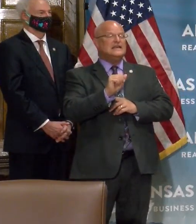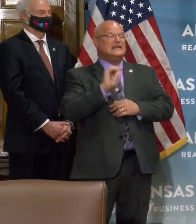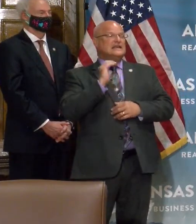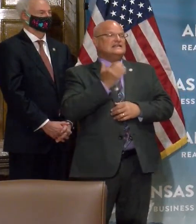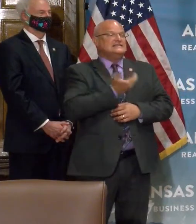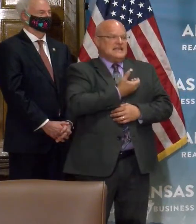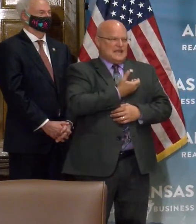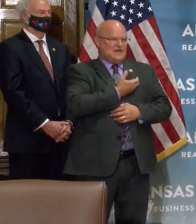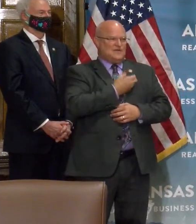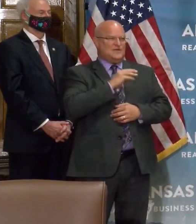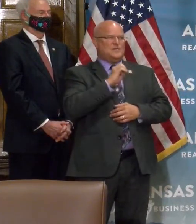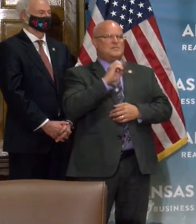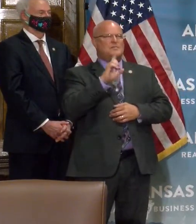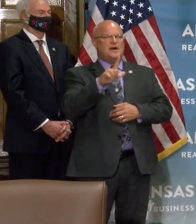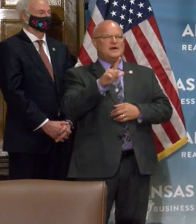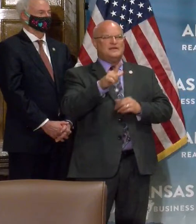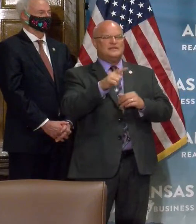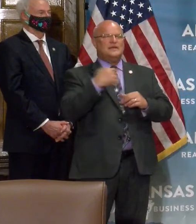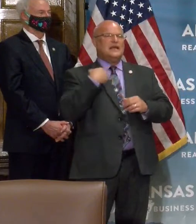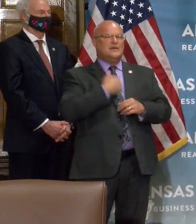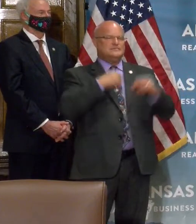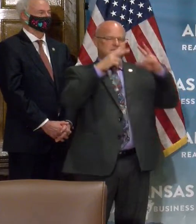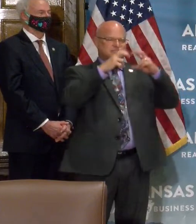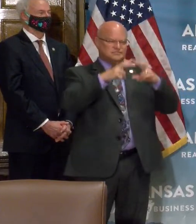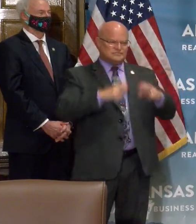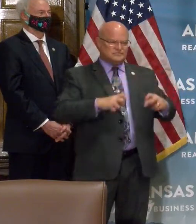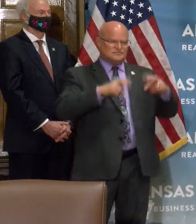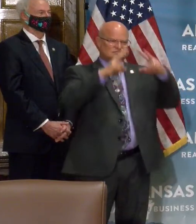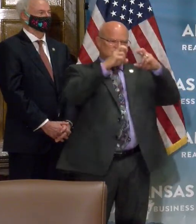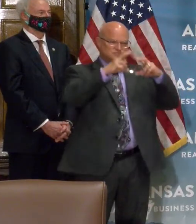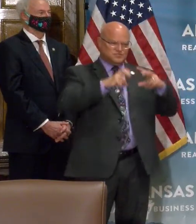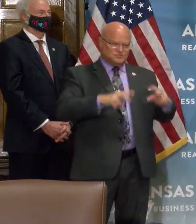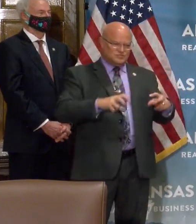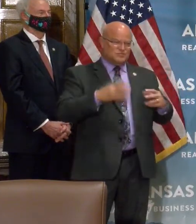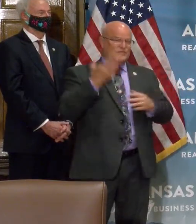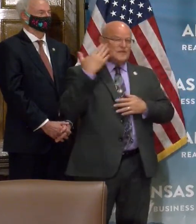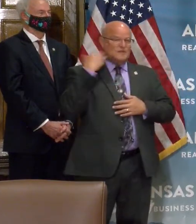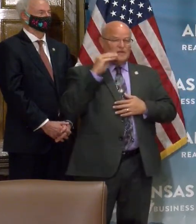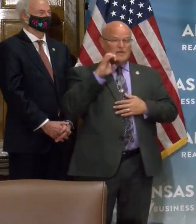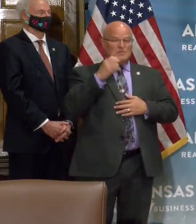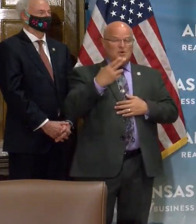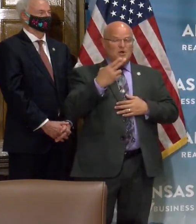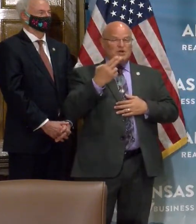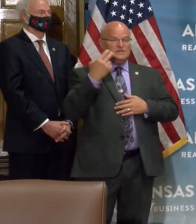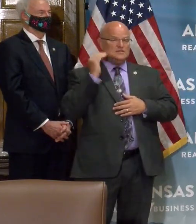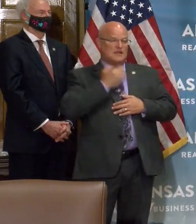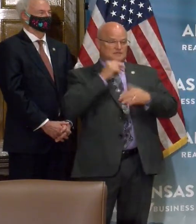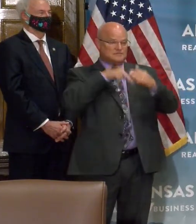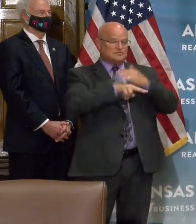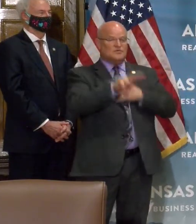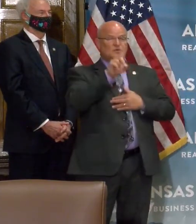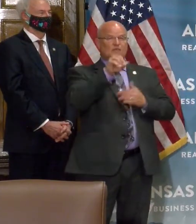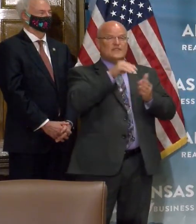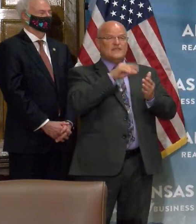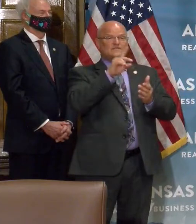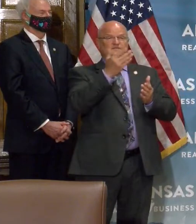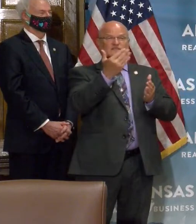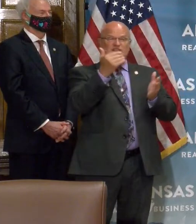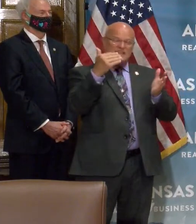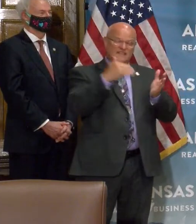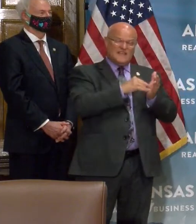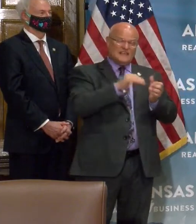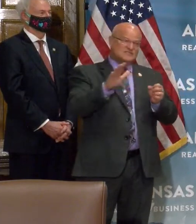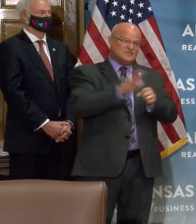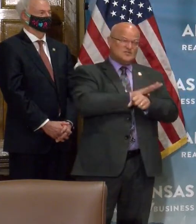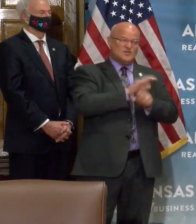over again. To put that in perspective, back in March, our model predicted that there will be 15,000 total cases in the